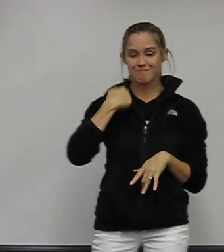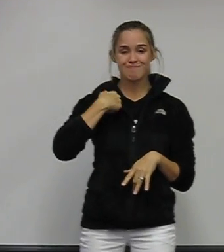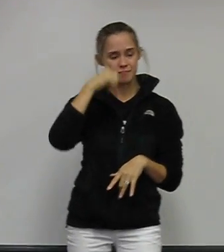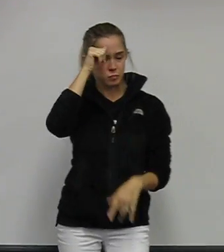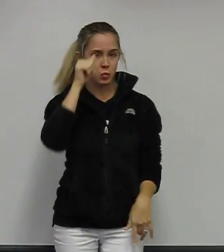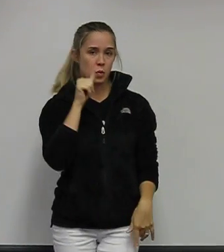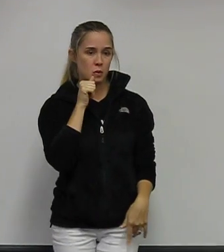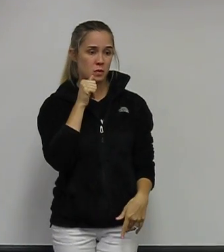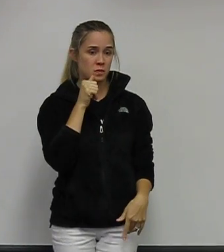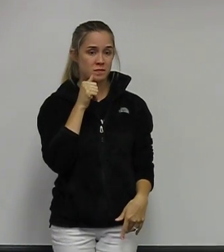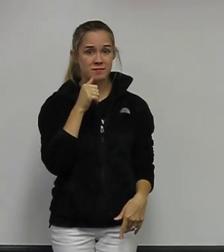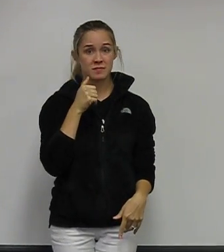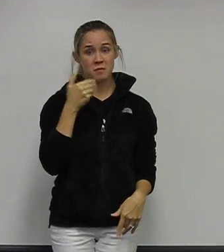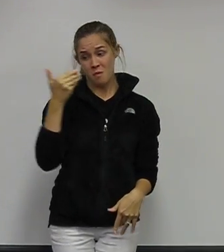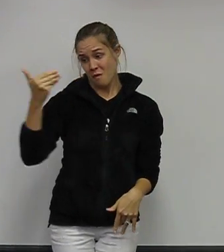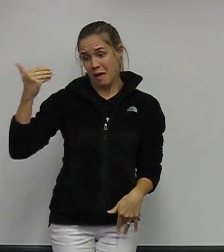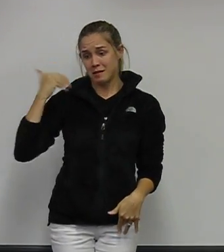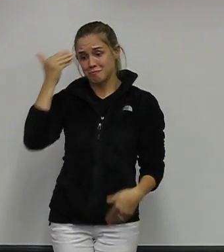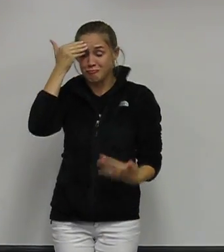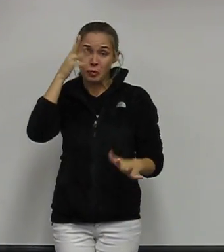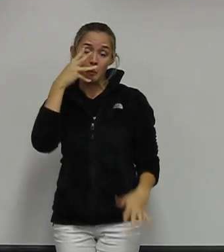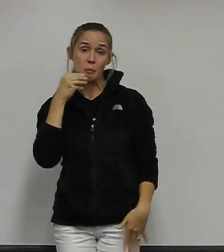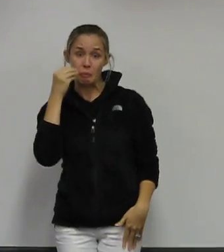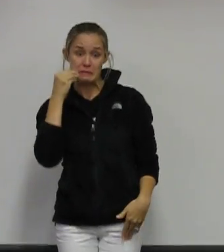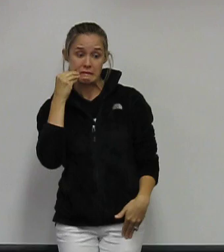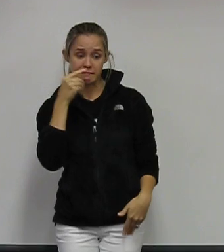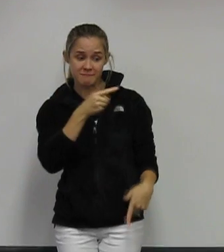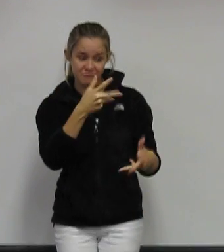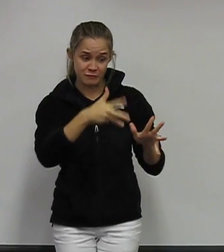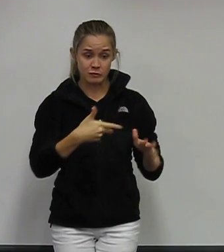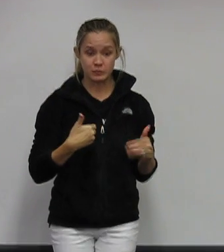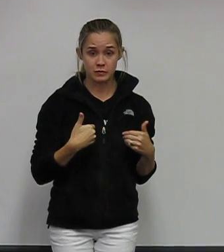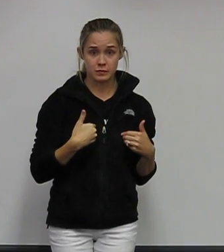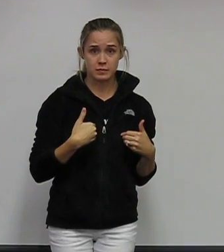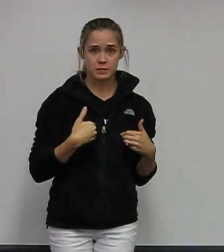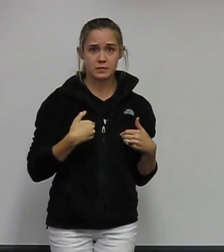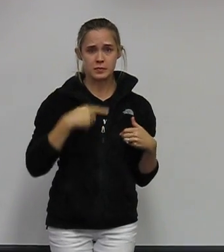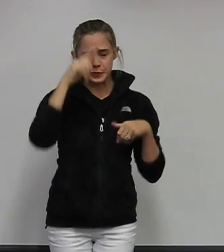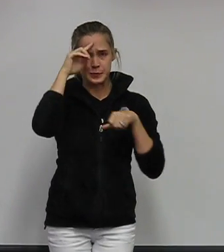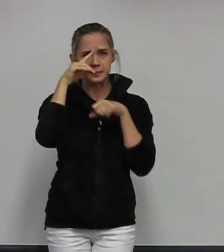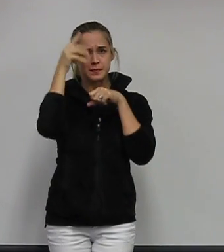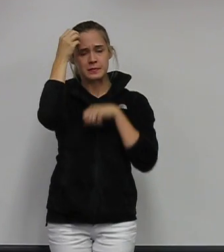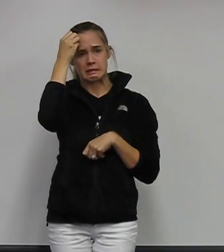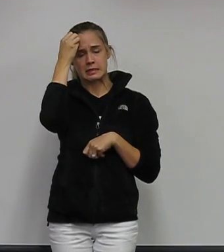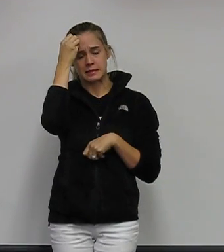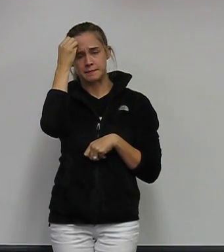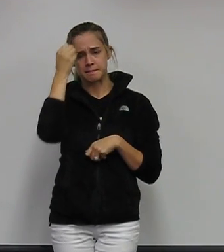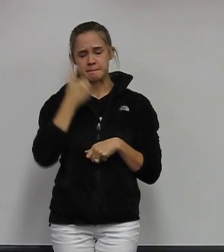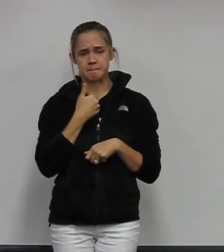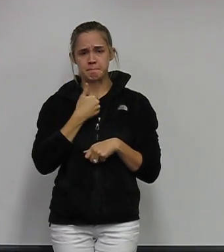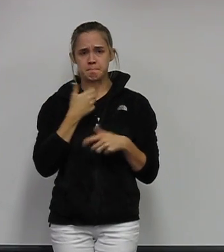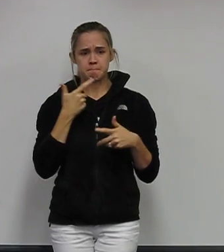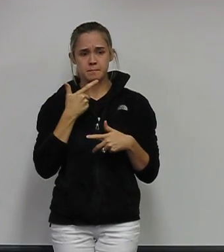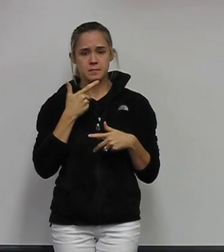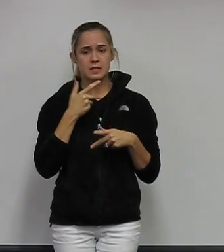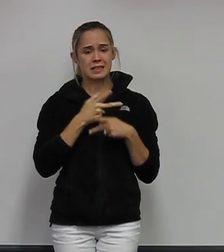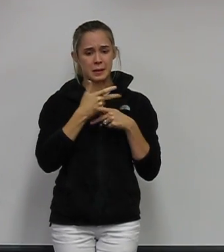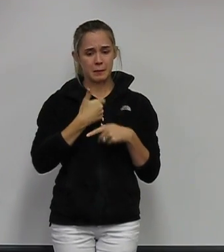they've had in the past. So some of the things that are important to keep in mind is that you want to make yourself small. This gives the child the chance to, you